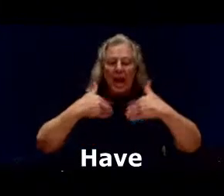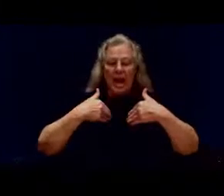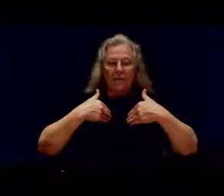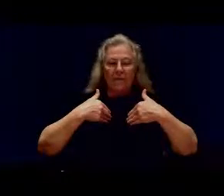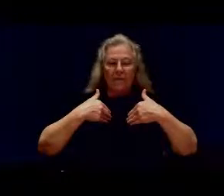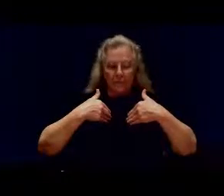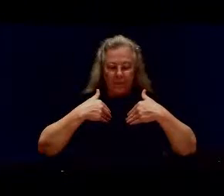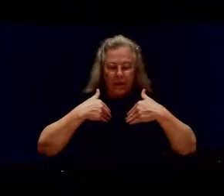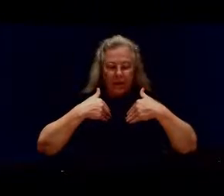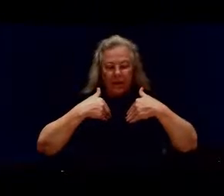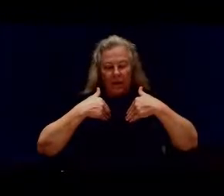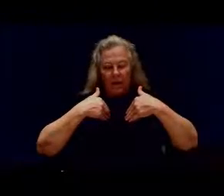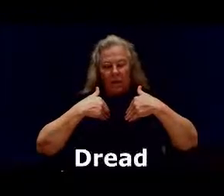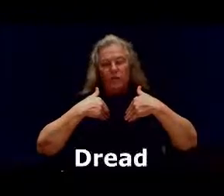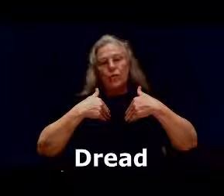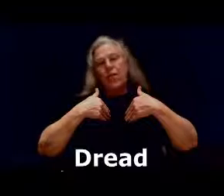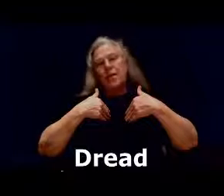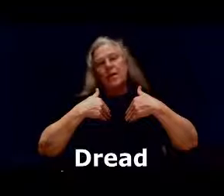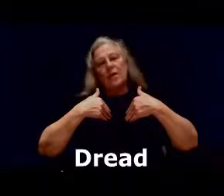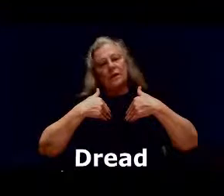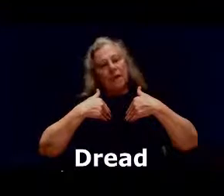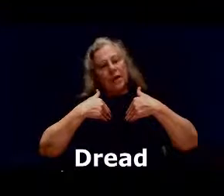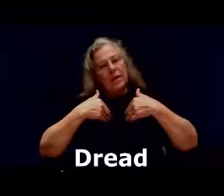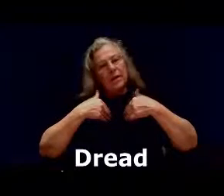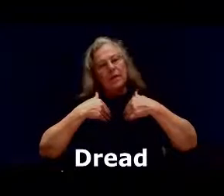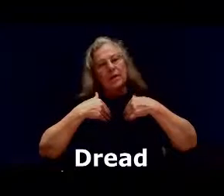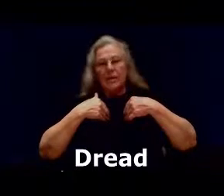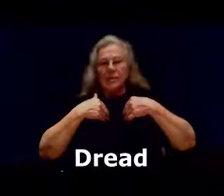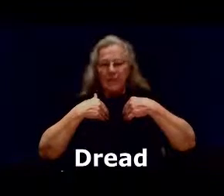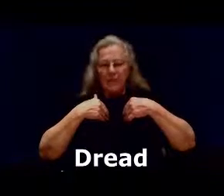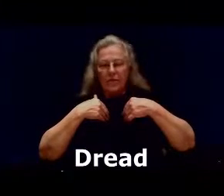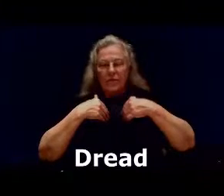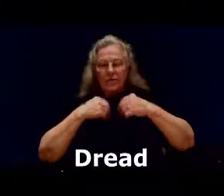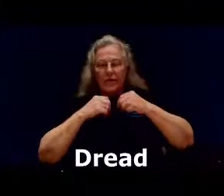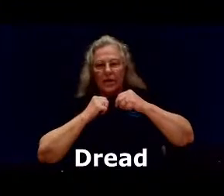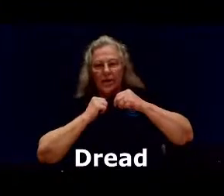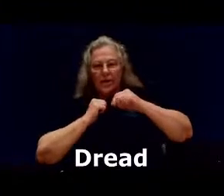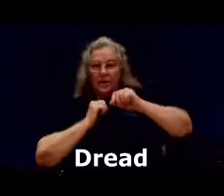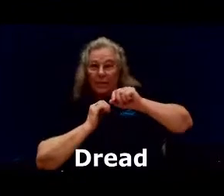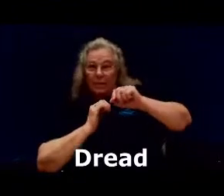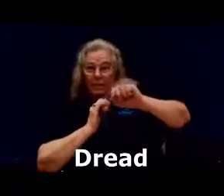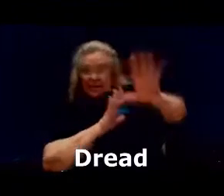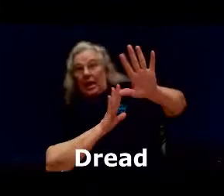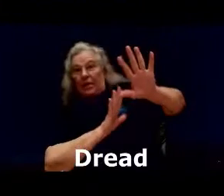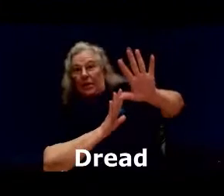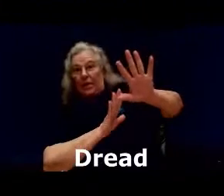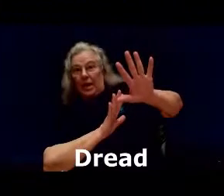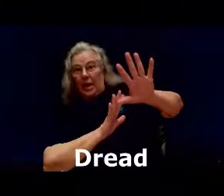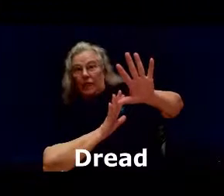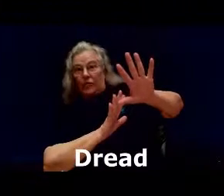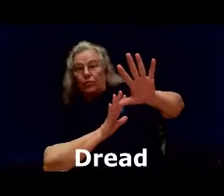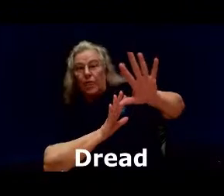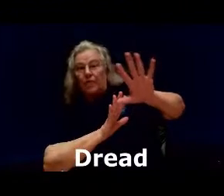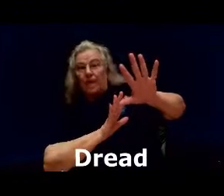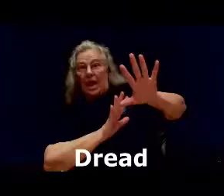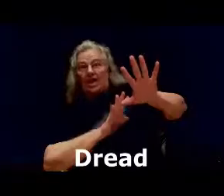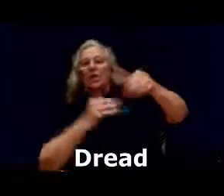Have. Dread. Now dread is a little different than fear. It's something that's out there and I dread that.